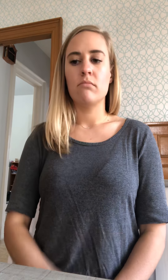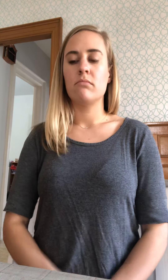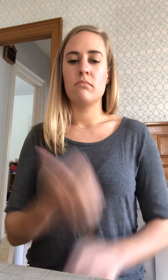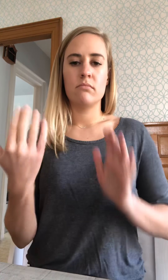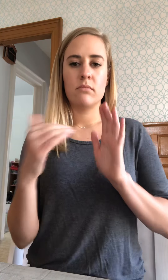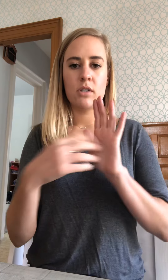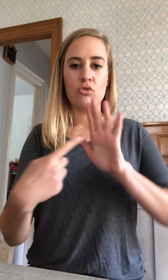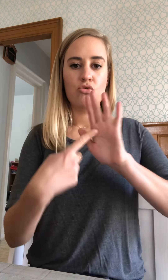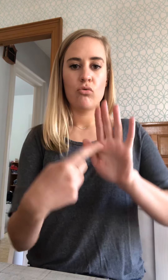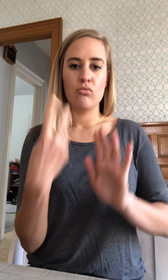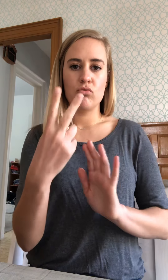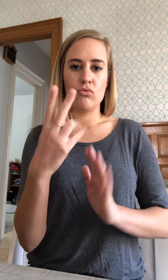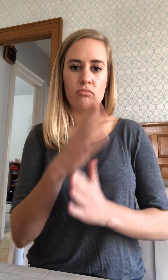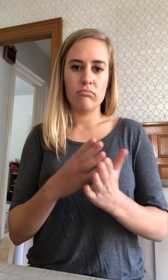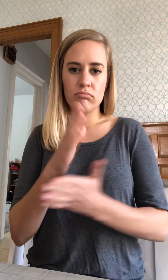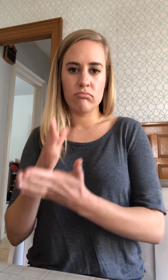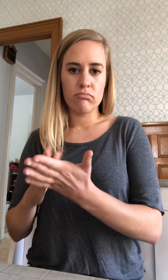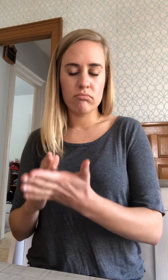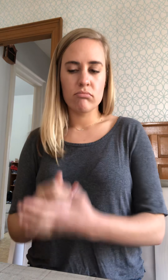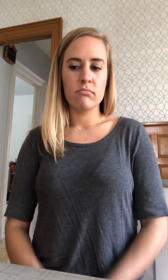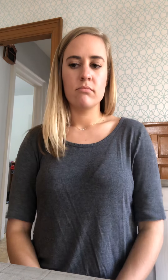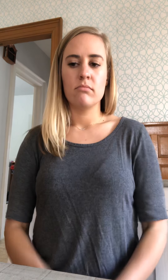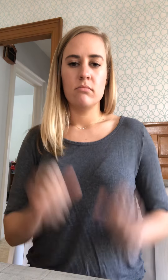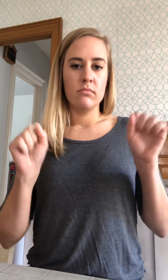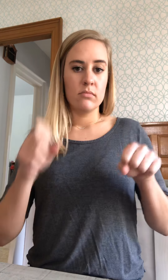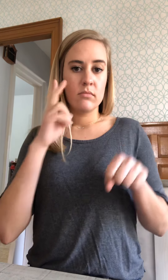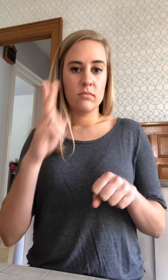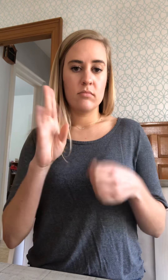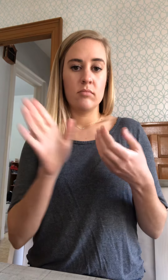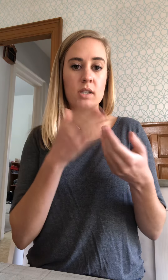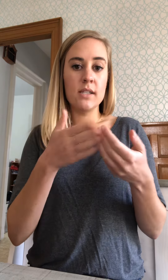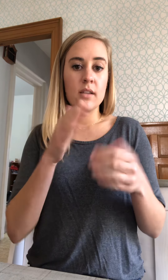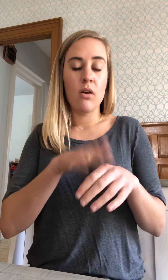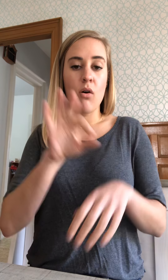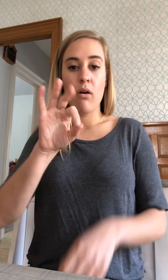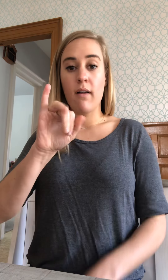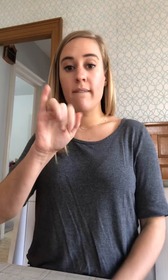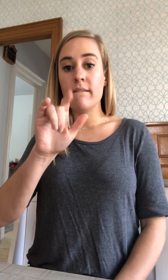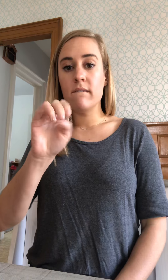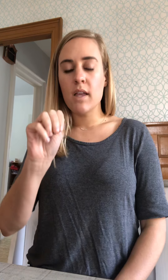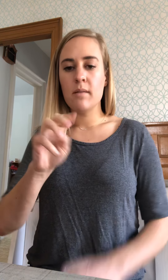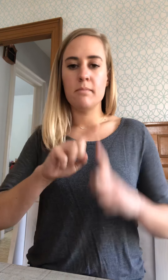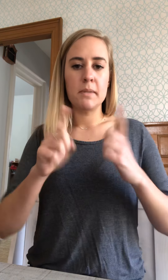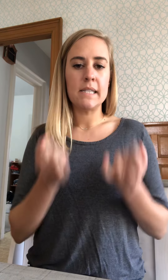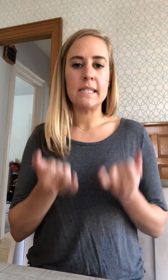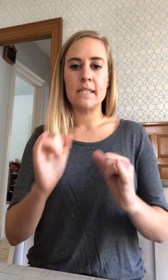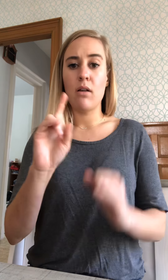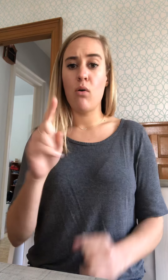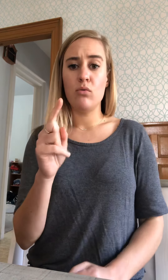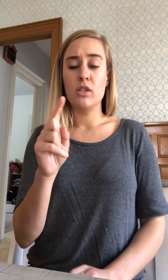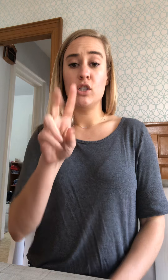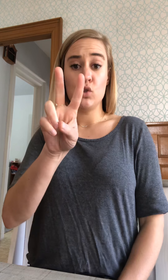two fractures. So you can see these easily on the film, but it is still only a two-dimensional image of the